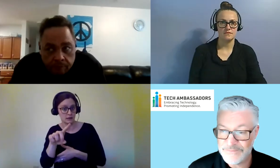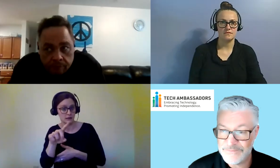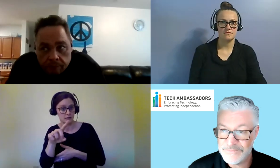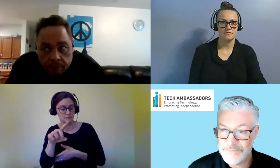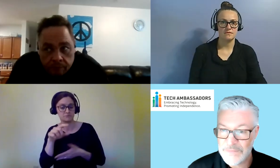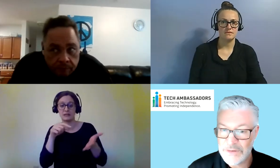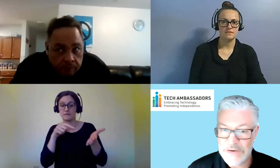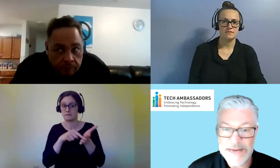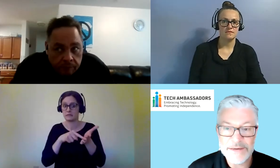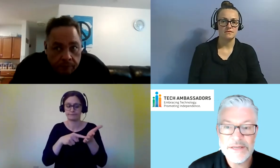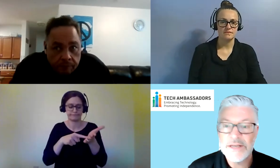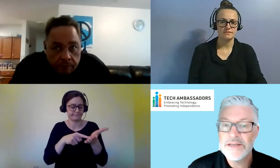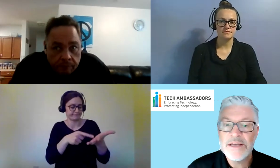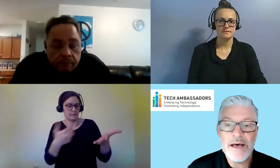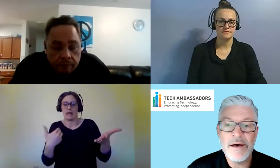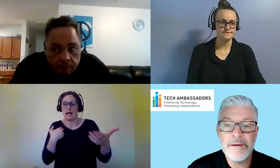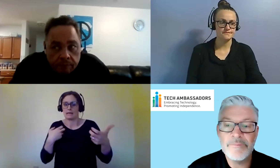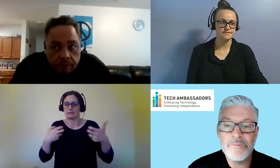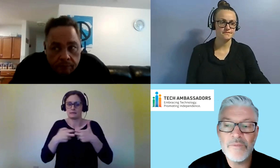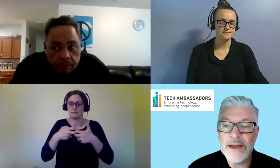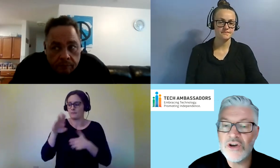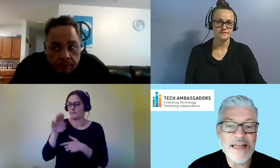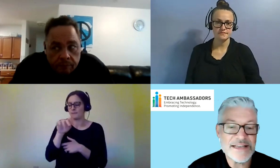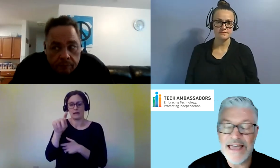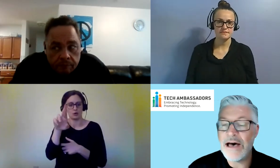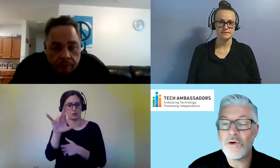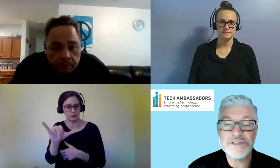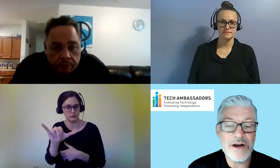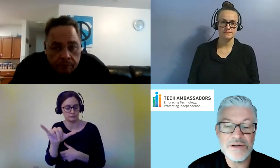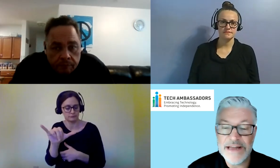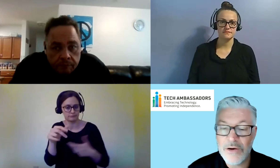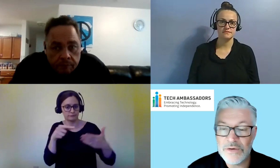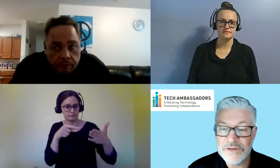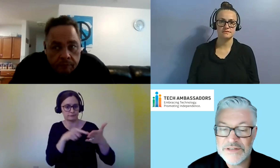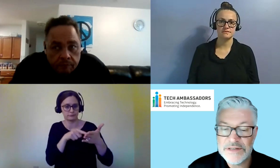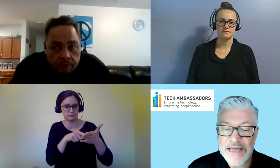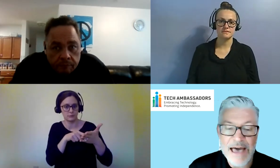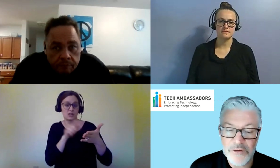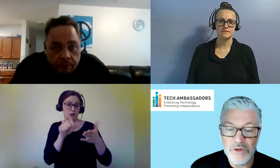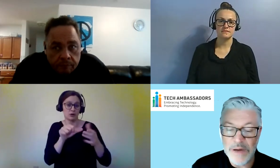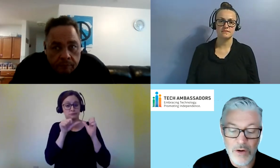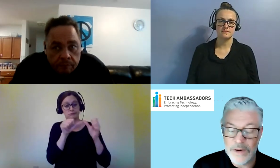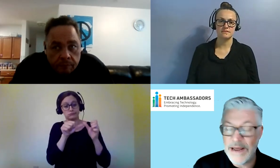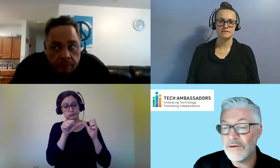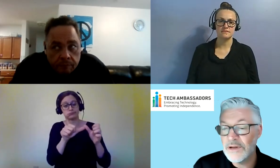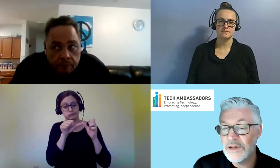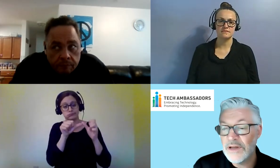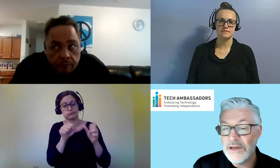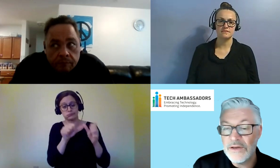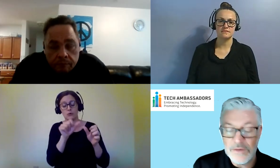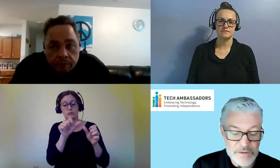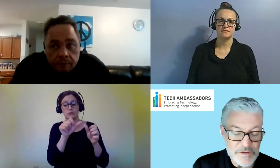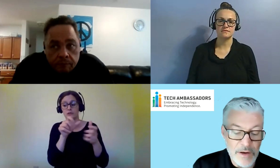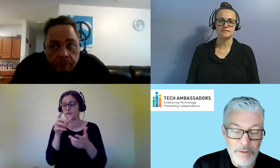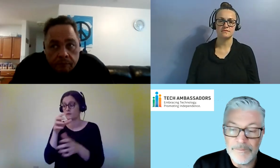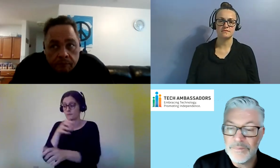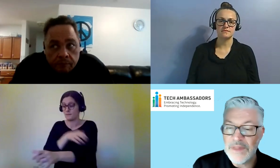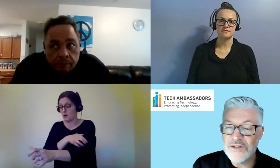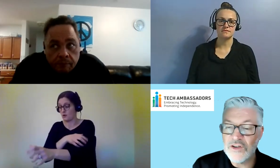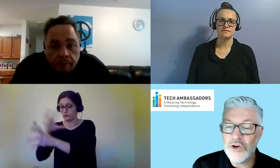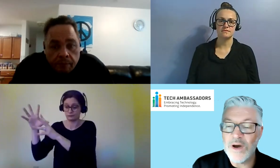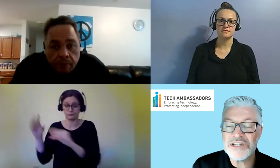life, right? And could last hours and hours and hours after the power went out.